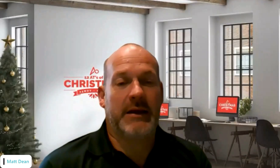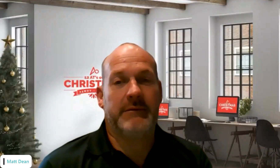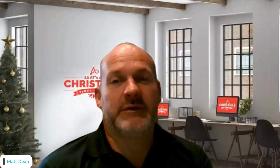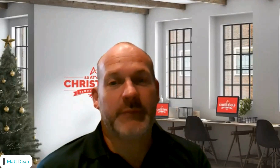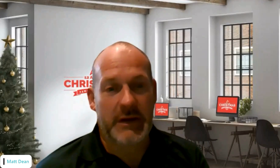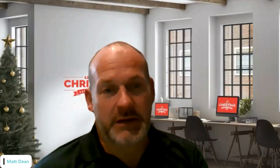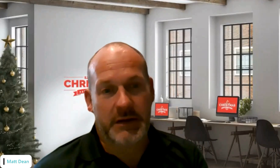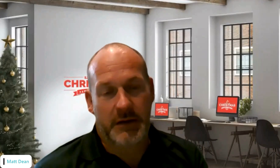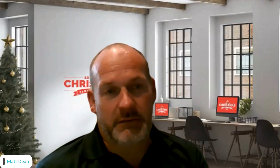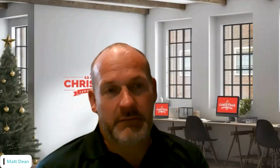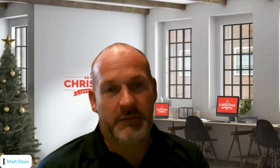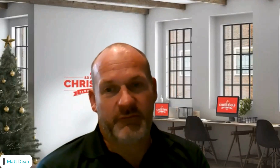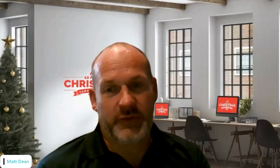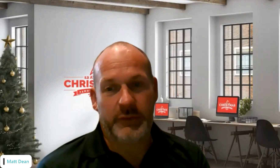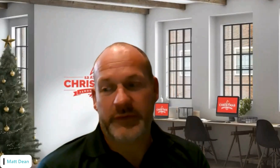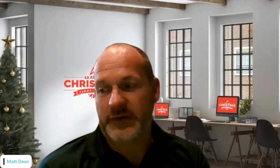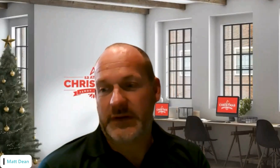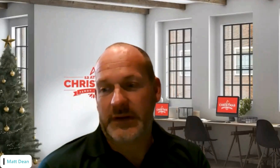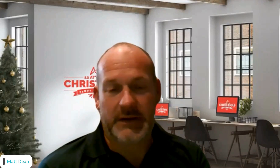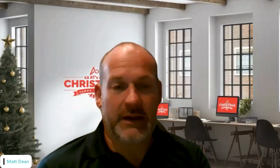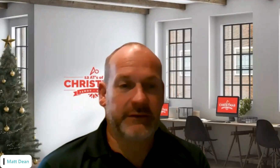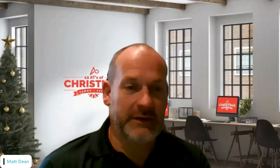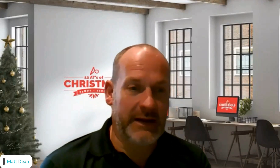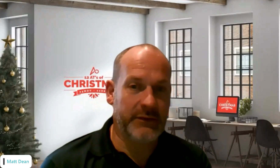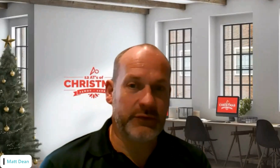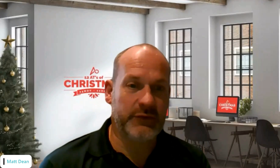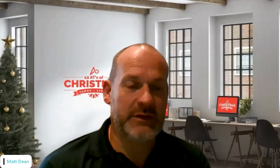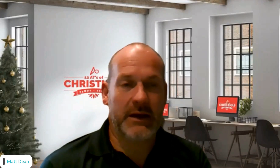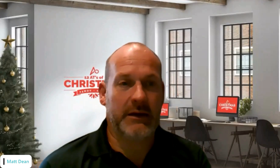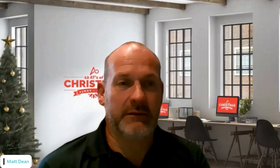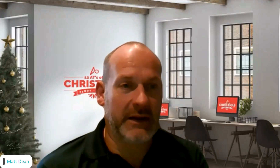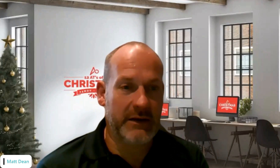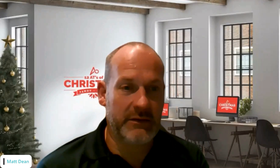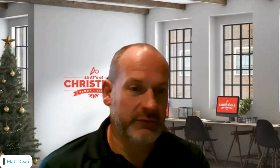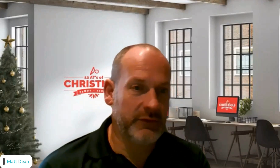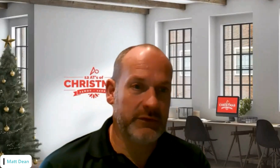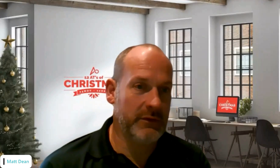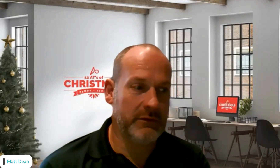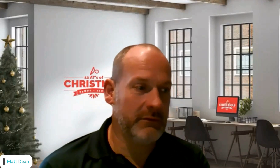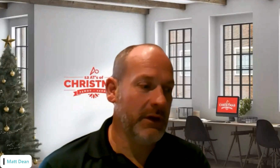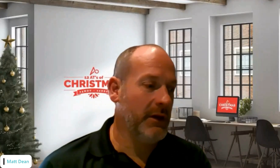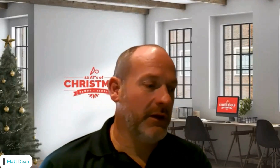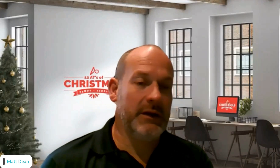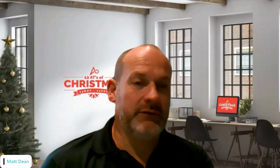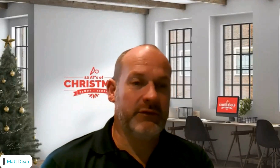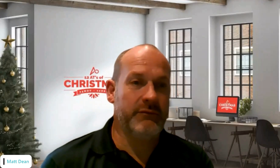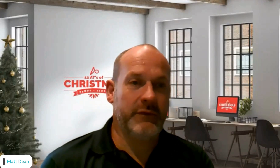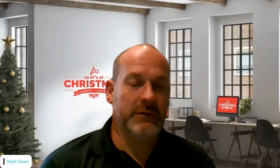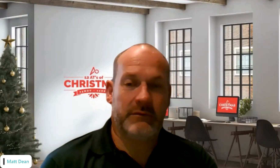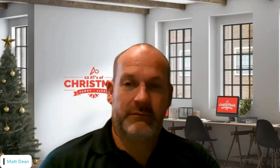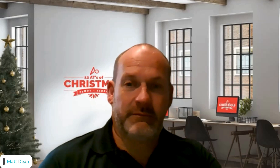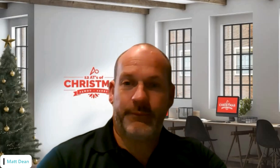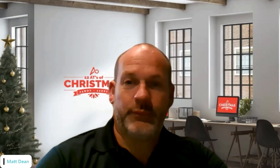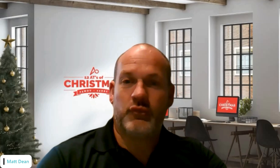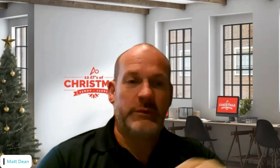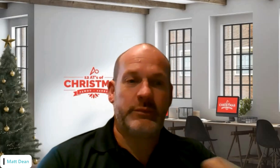to make you fluent in that language? Is that going to allow you to do, to read